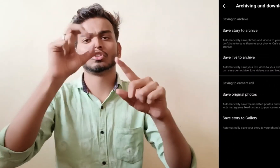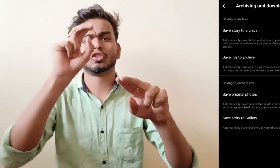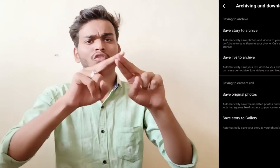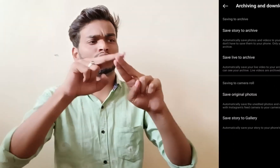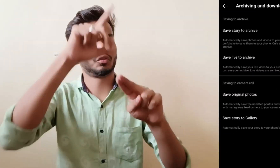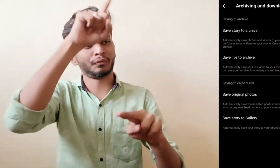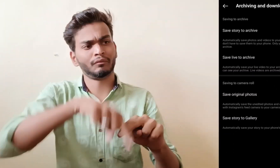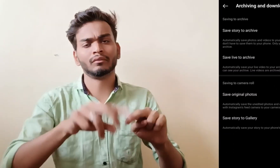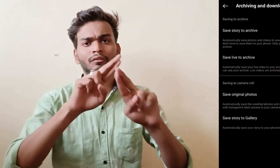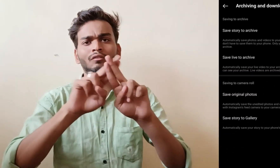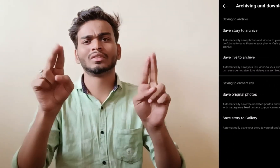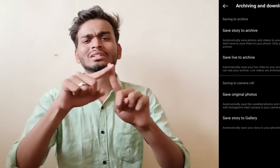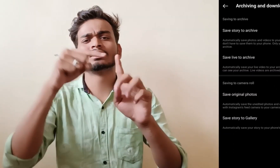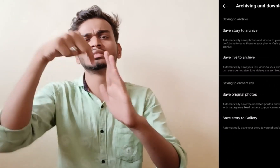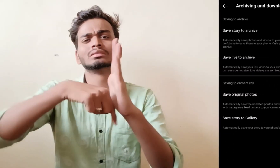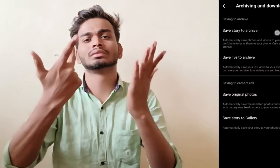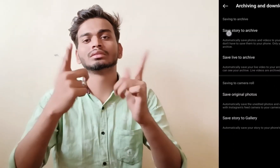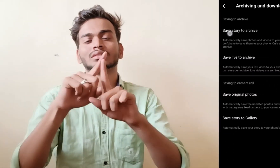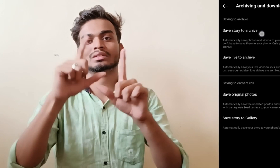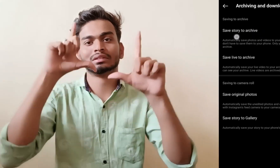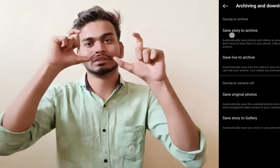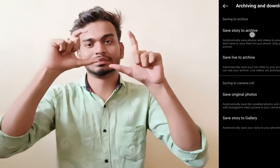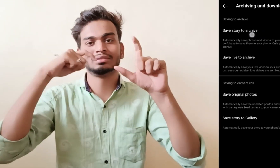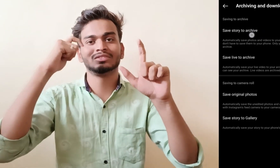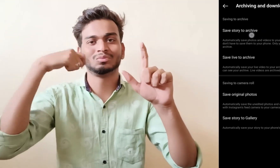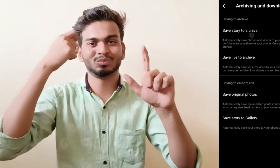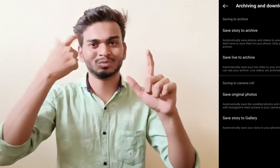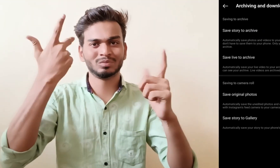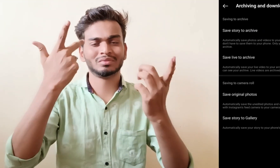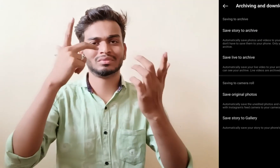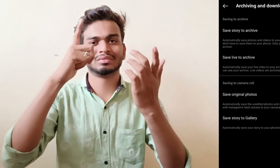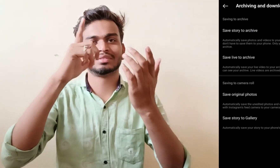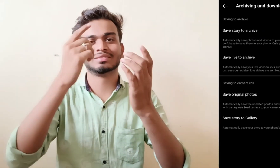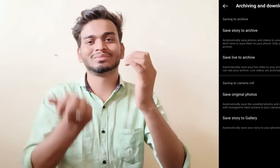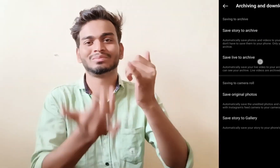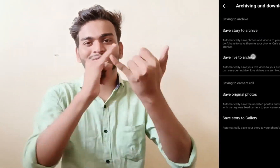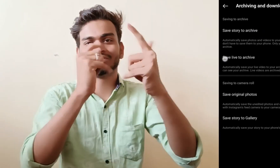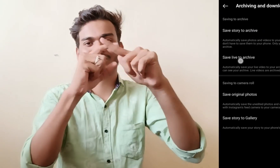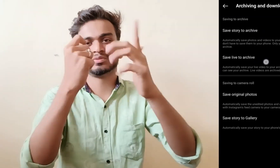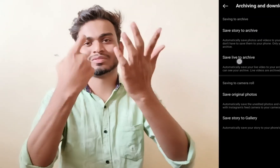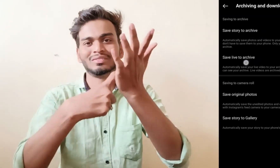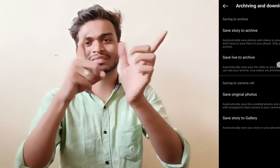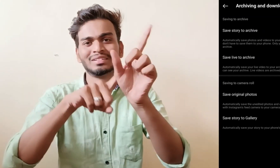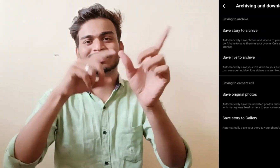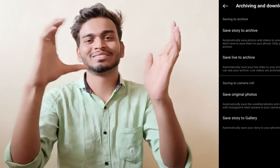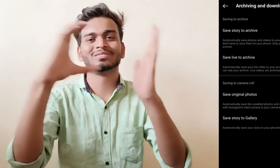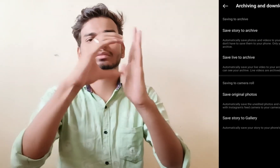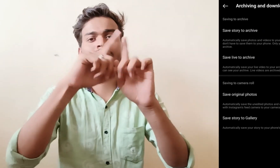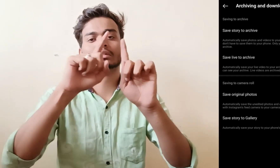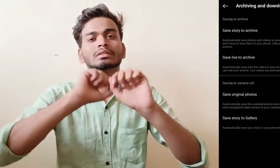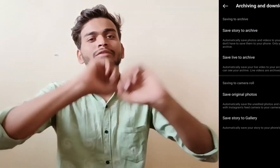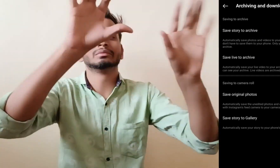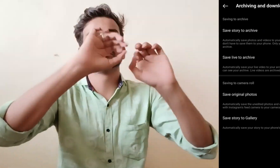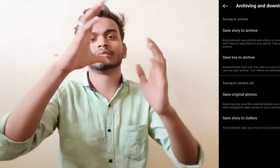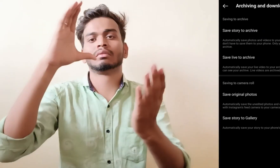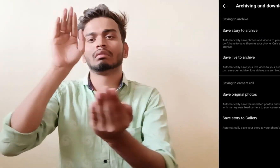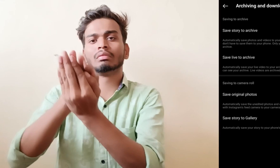post, reels, story and your mobile haven't saved photo,